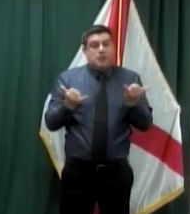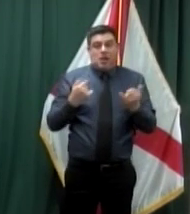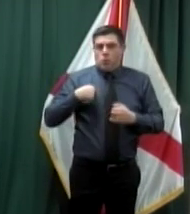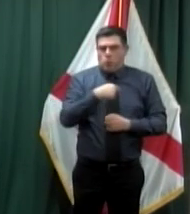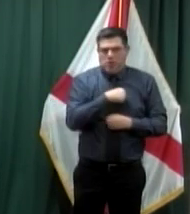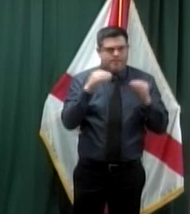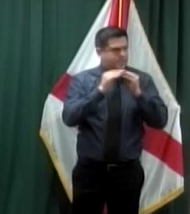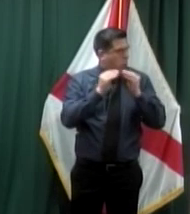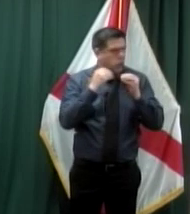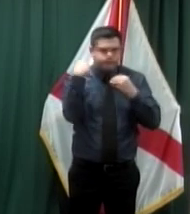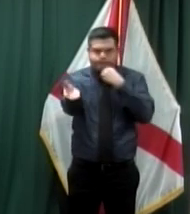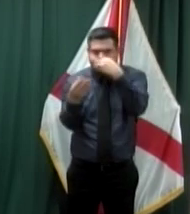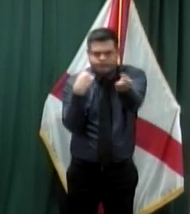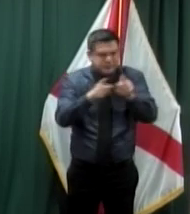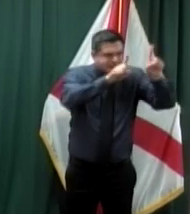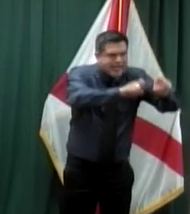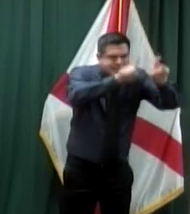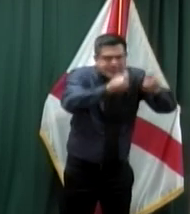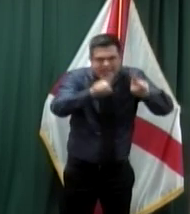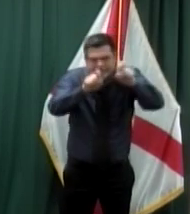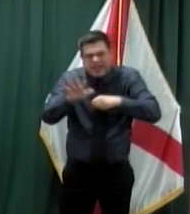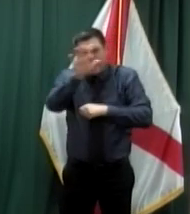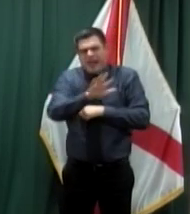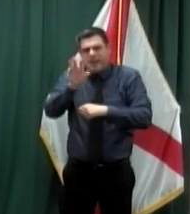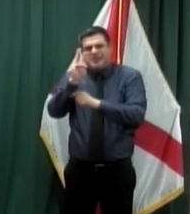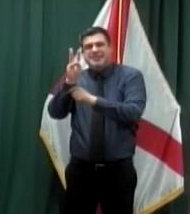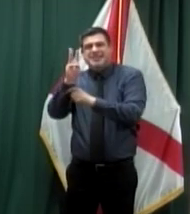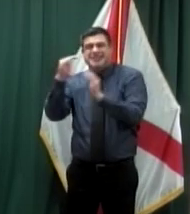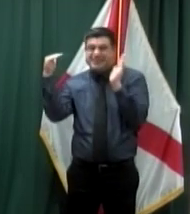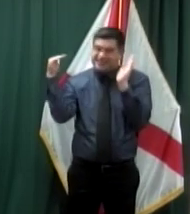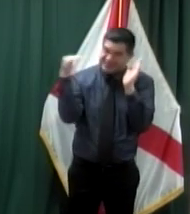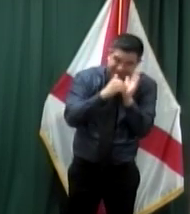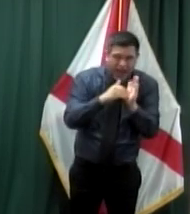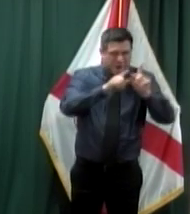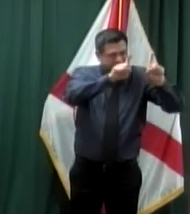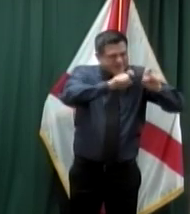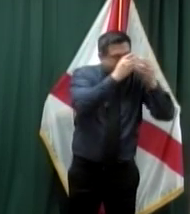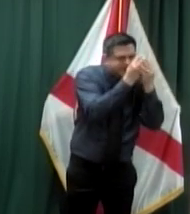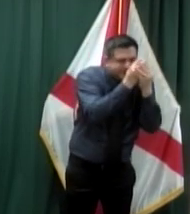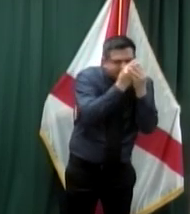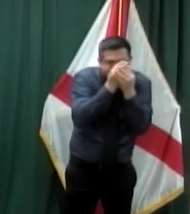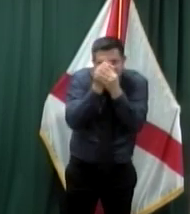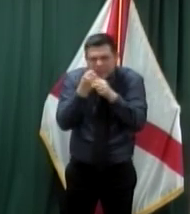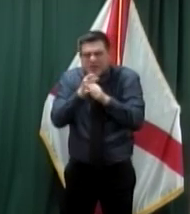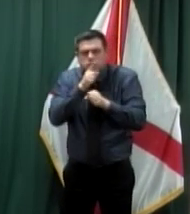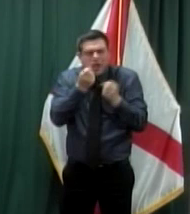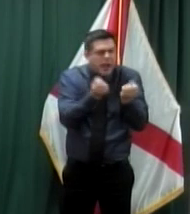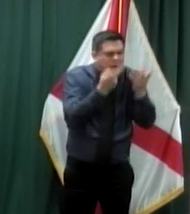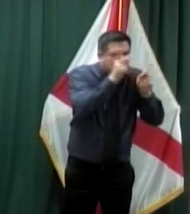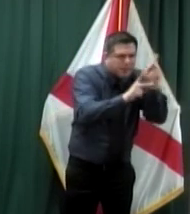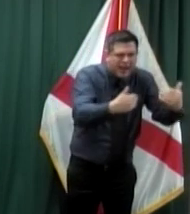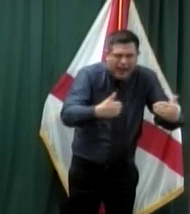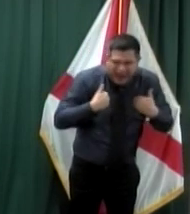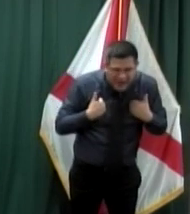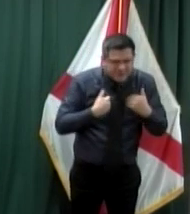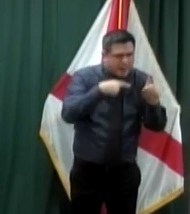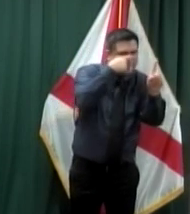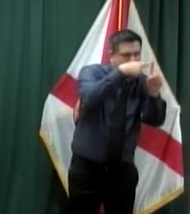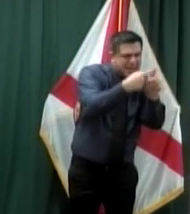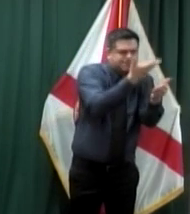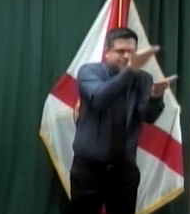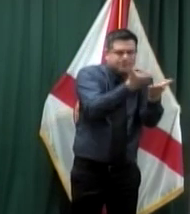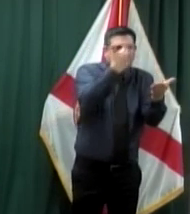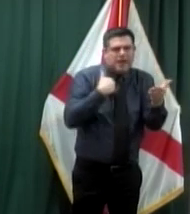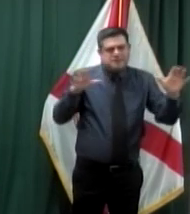close to 16,000 folks now in Seminole County, which is a little over 3%, about 3.3%. We also